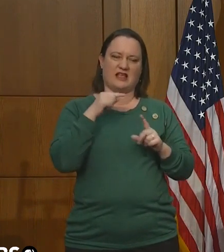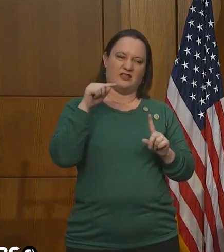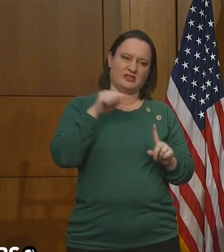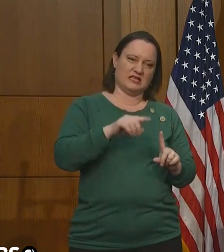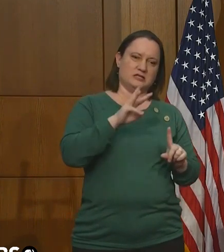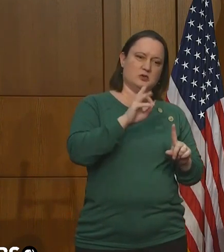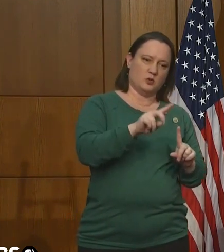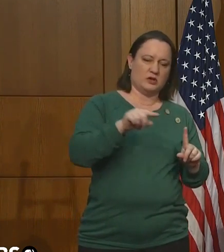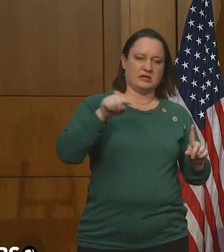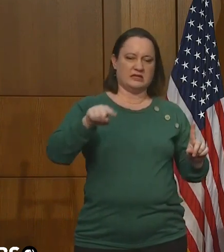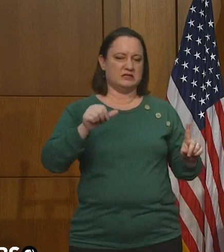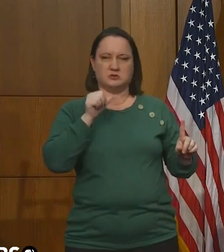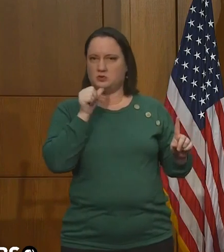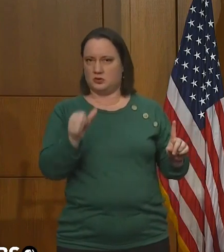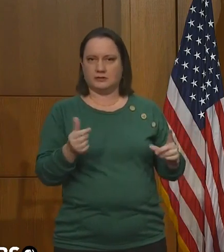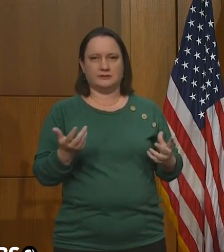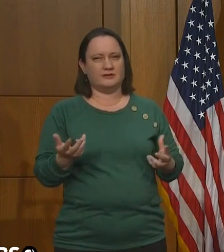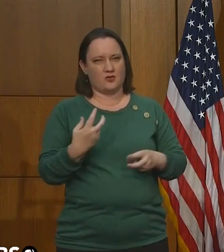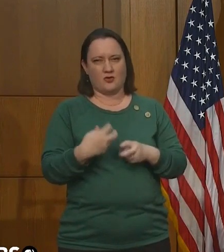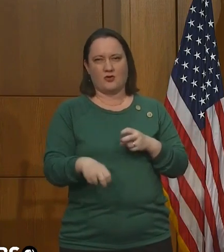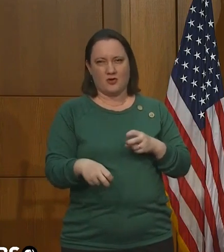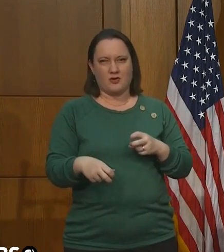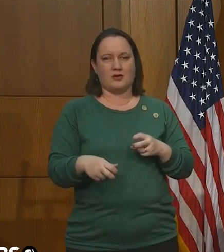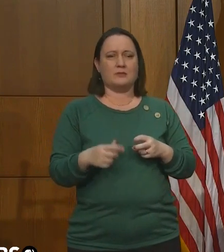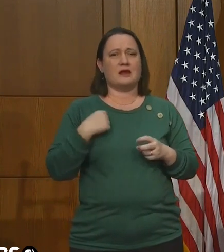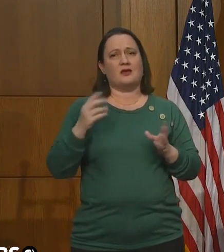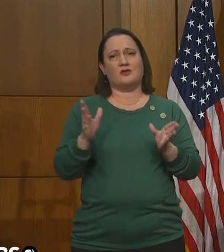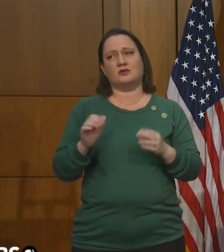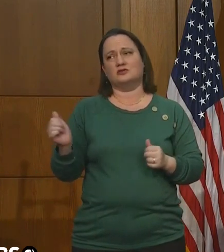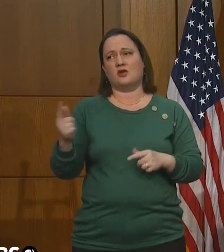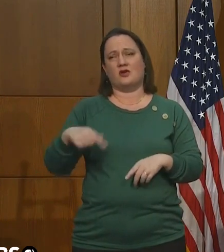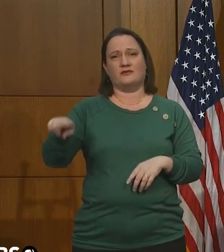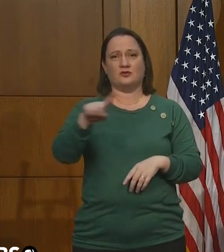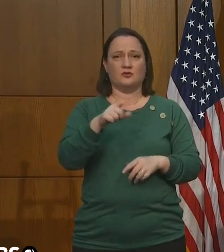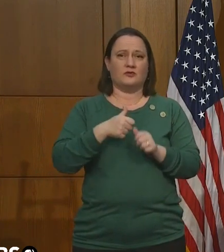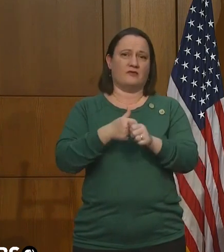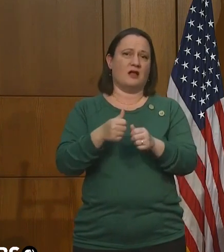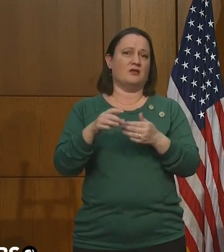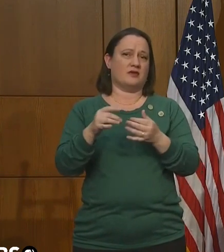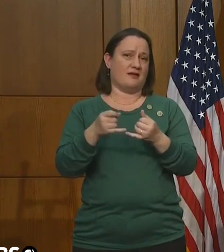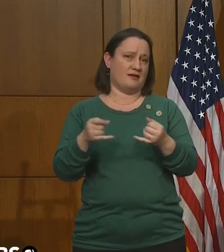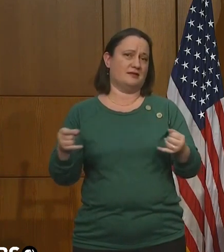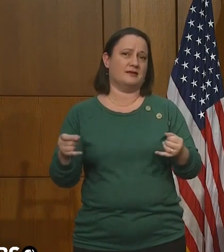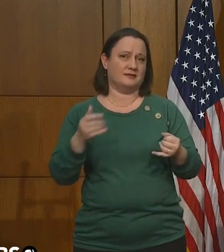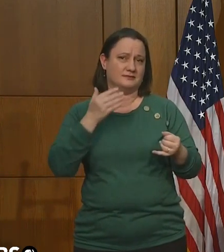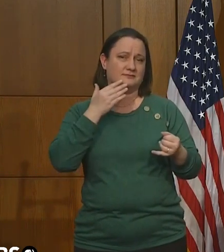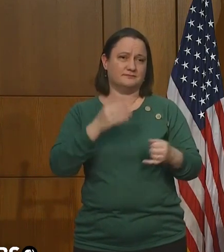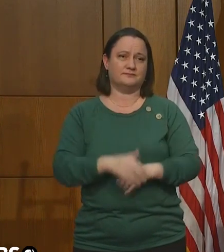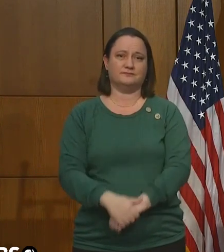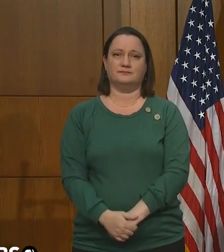everybody to, as best they can, to follow our guidelines. I just wanted to, in closing,